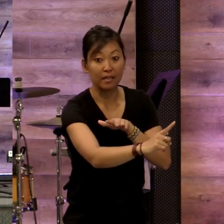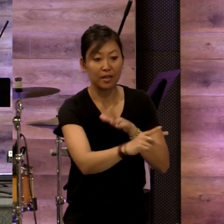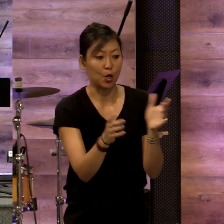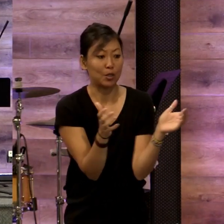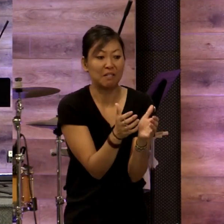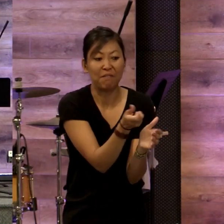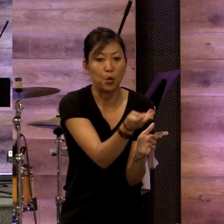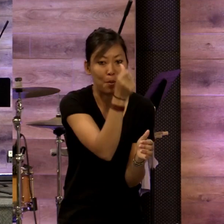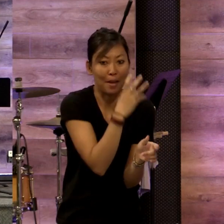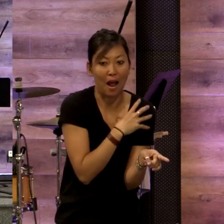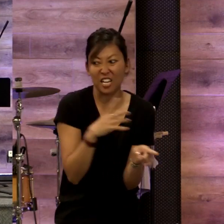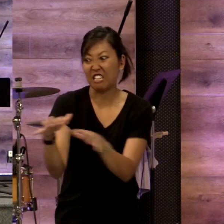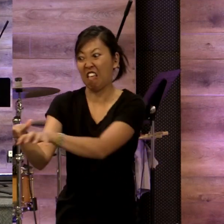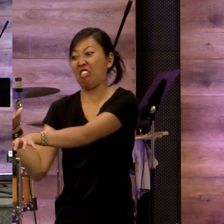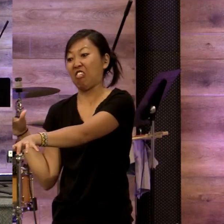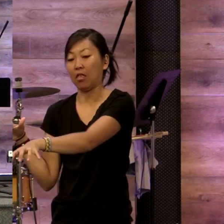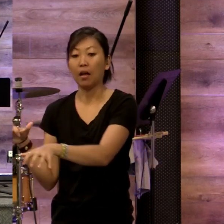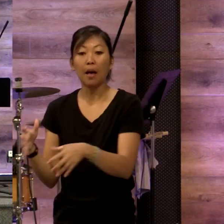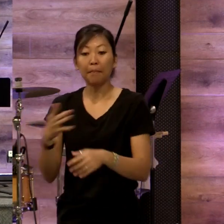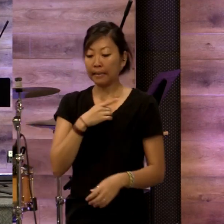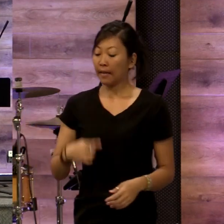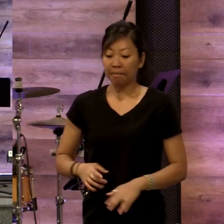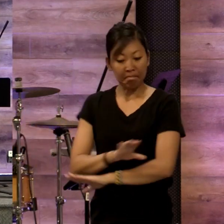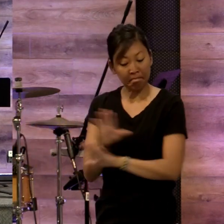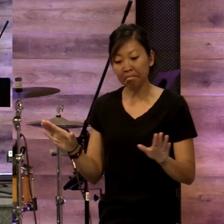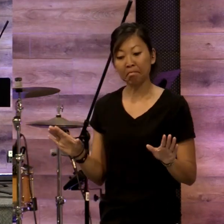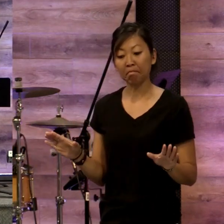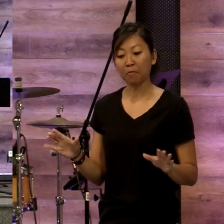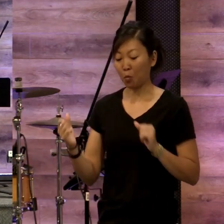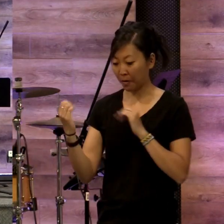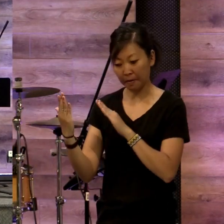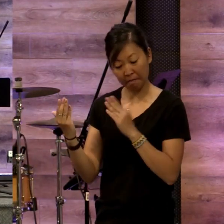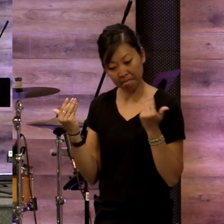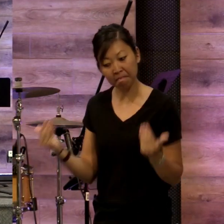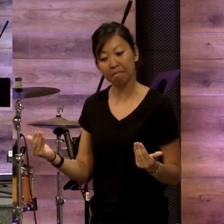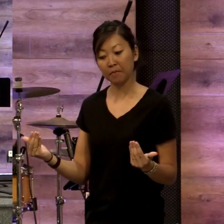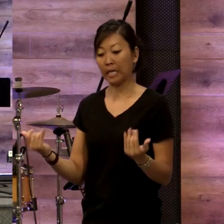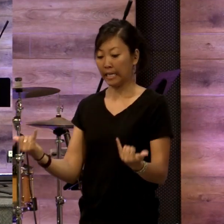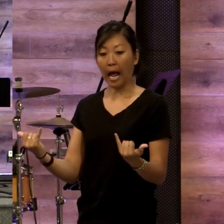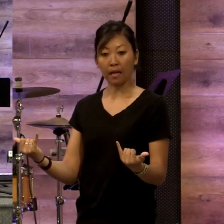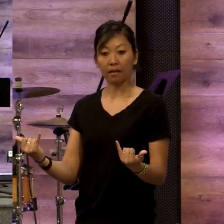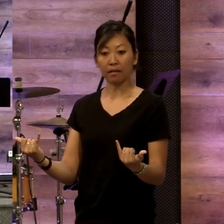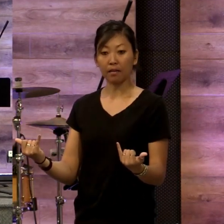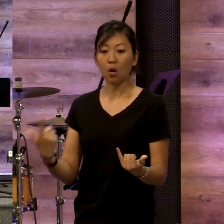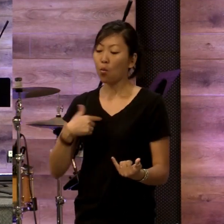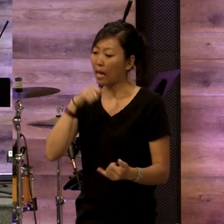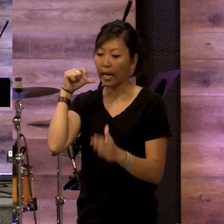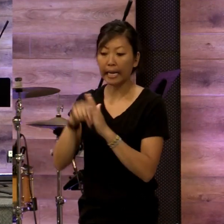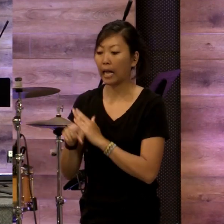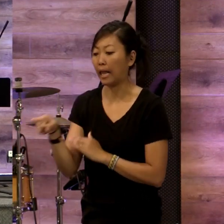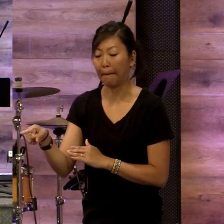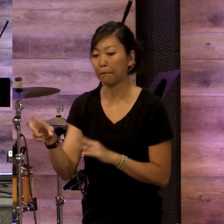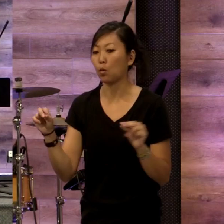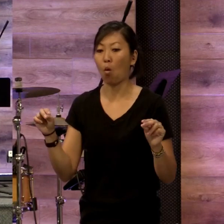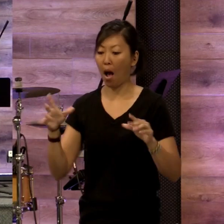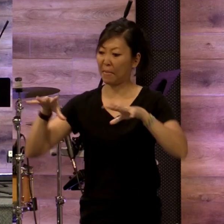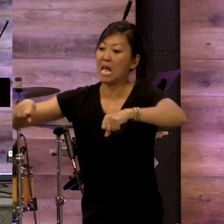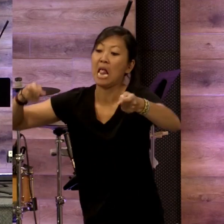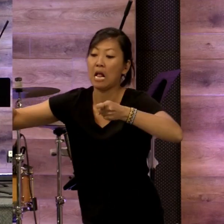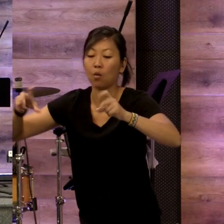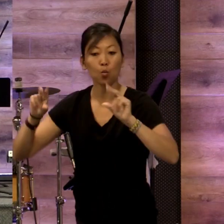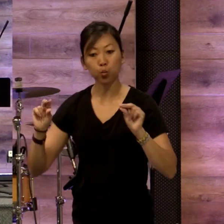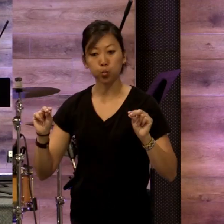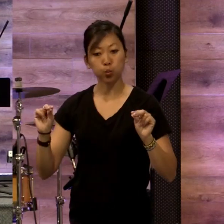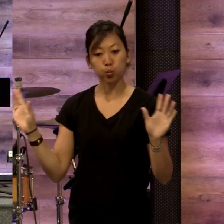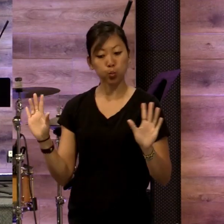But David decides, hey, this is going to end today. We're not going to keep doing this. Not by killing Saul and taking matters into his own